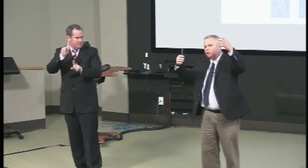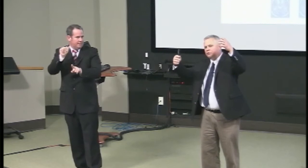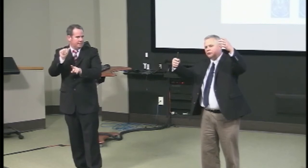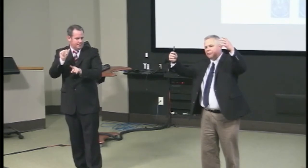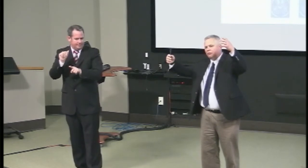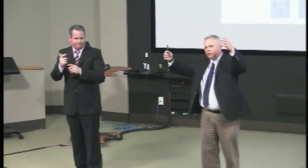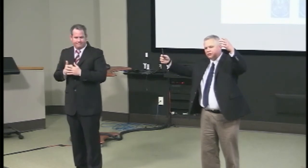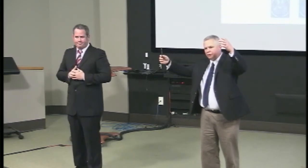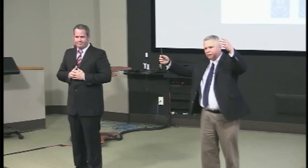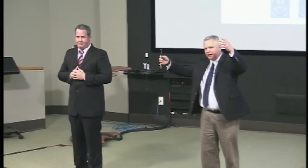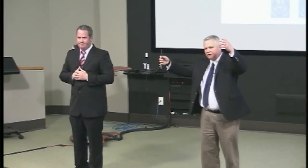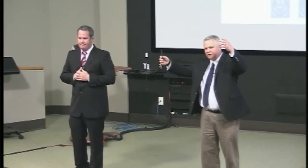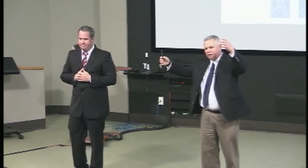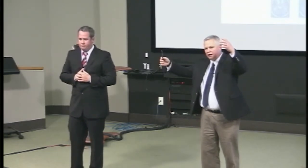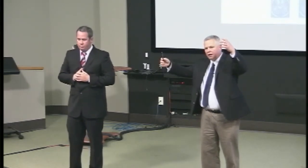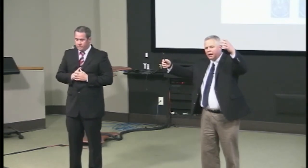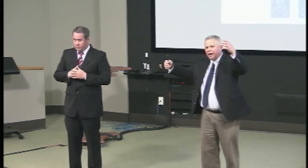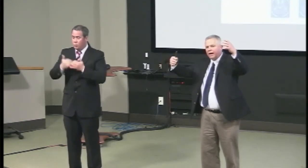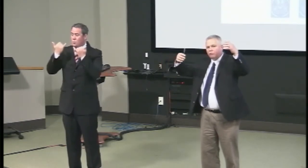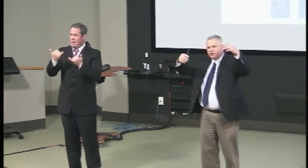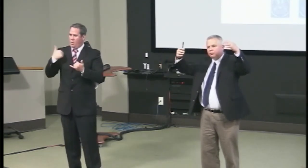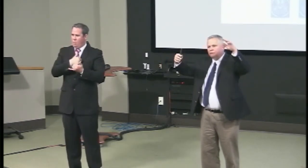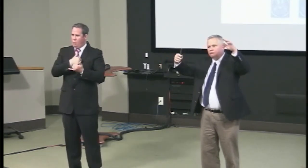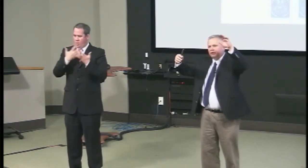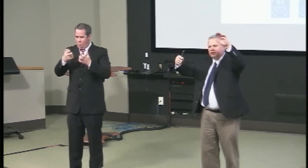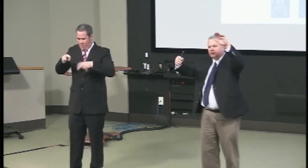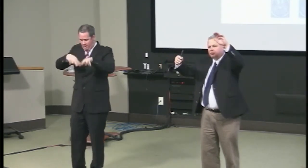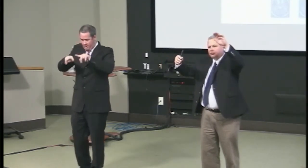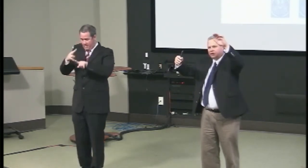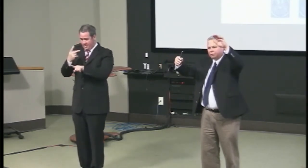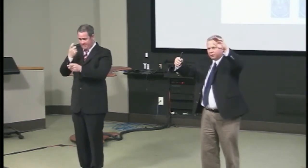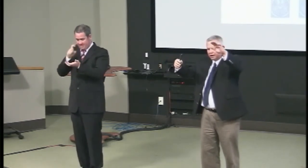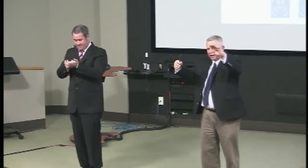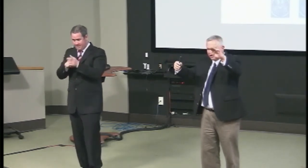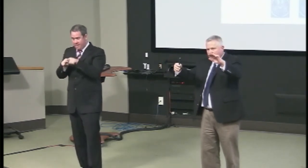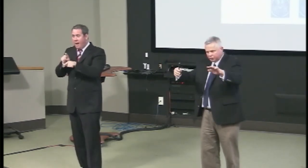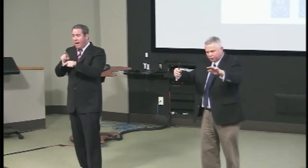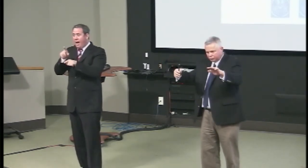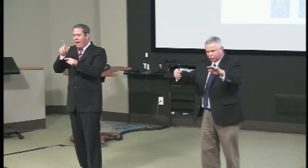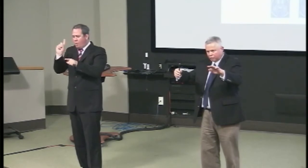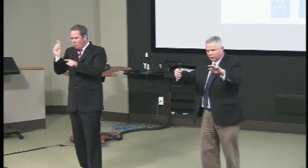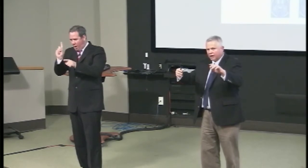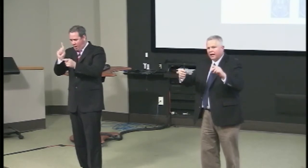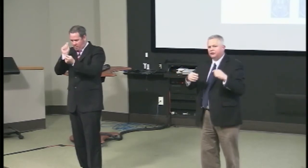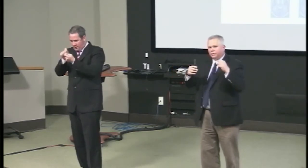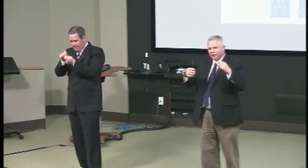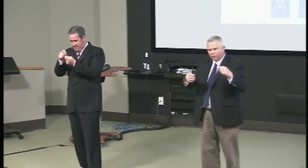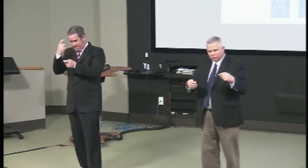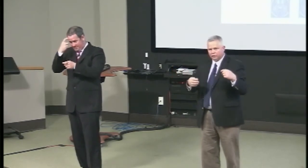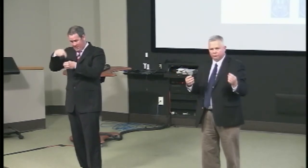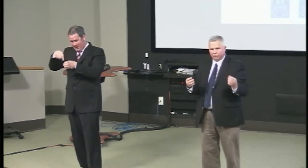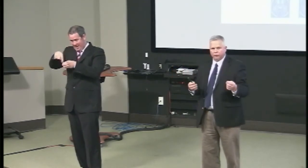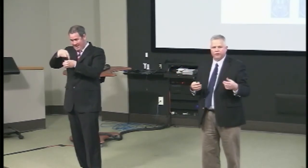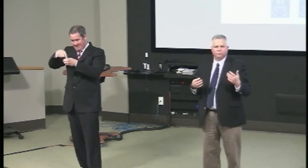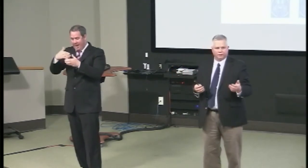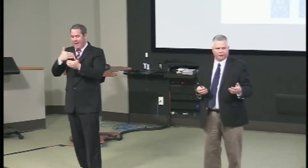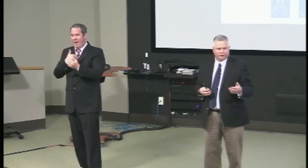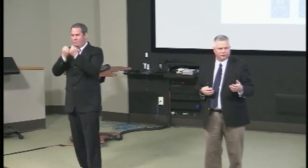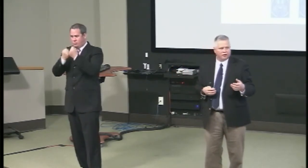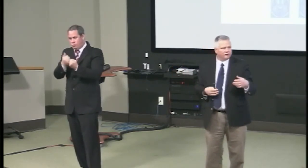get older and more experienced, and which brain regions would seem to play a diminished role as you get older and